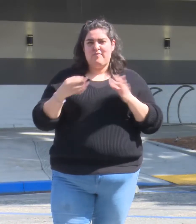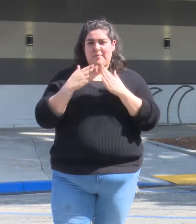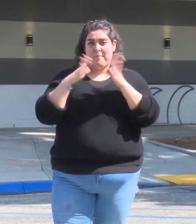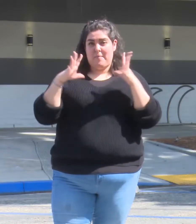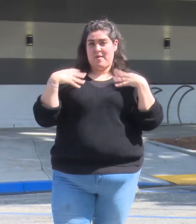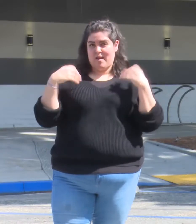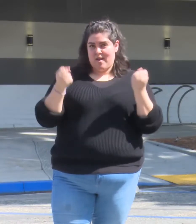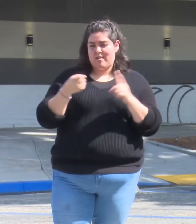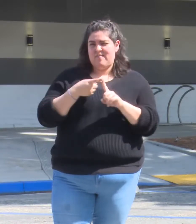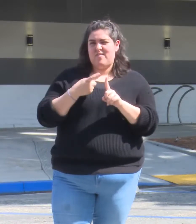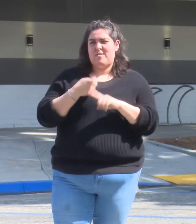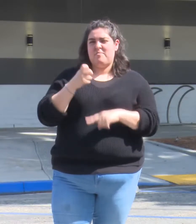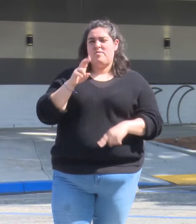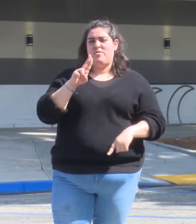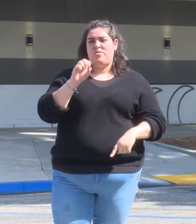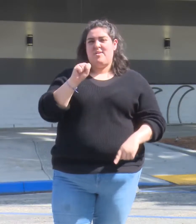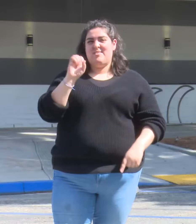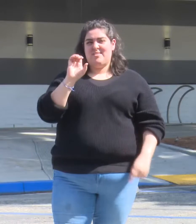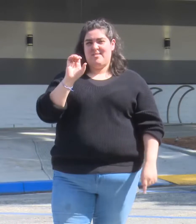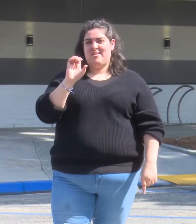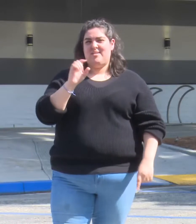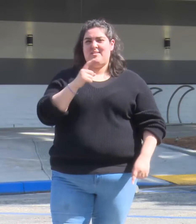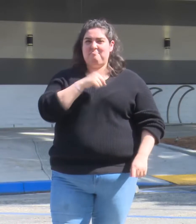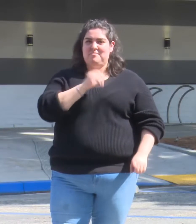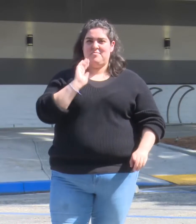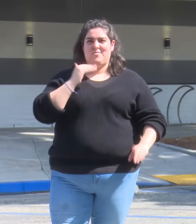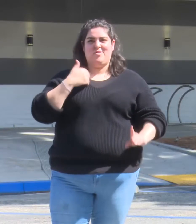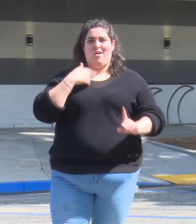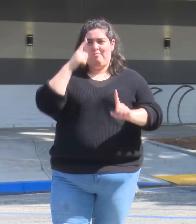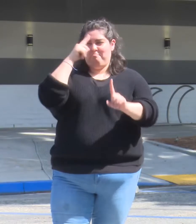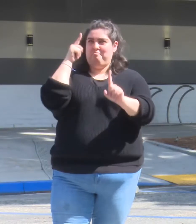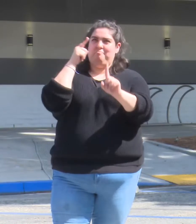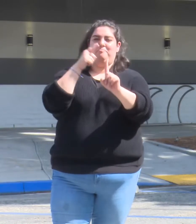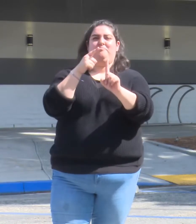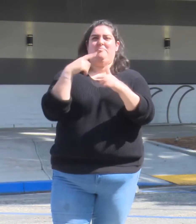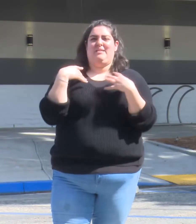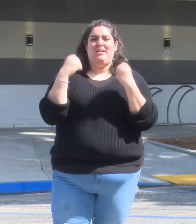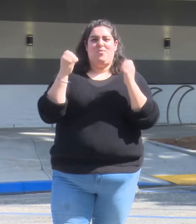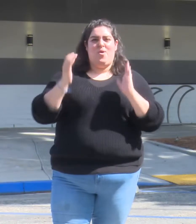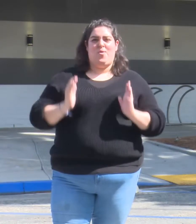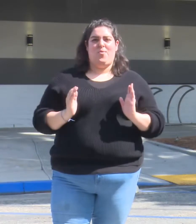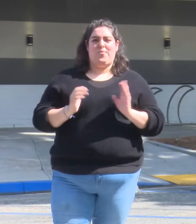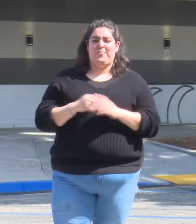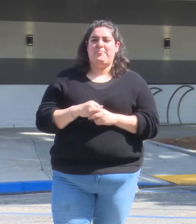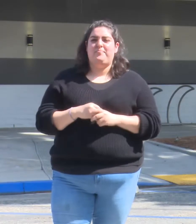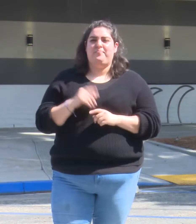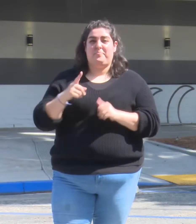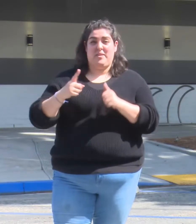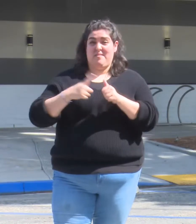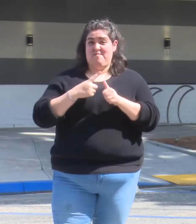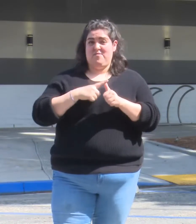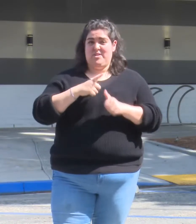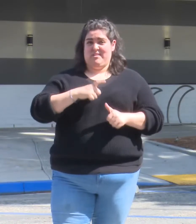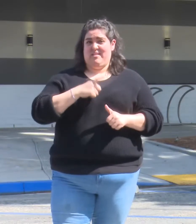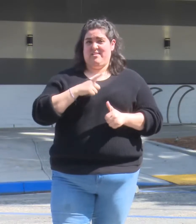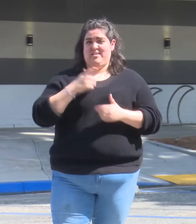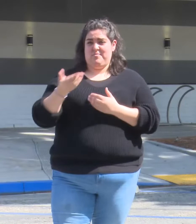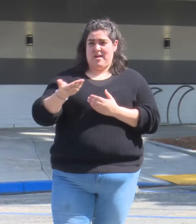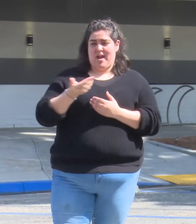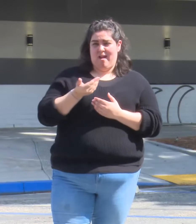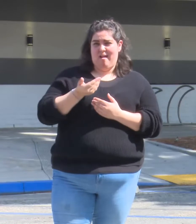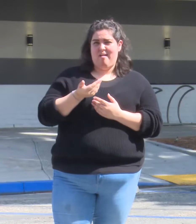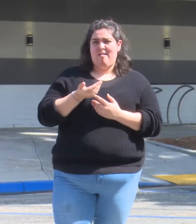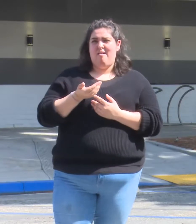from USC. He was always our hero. He was the first Latino to be hired by the